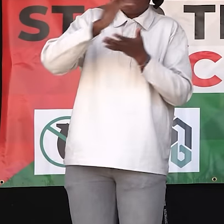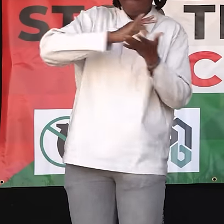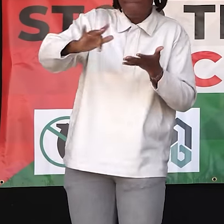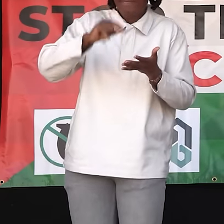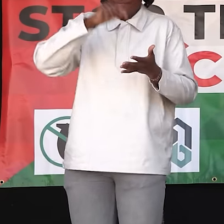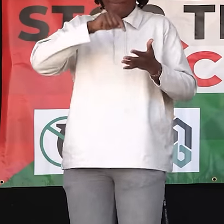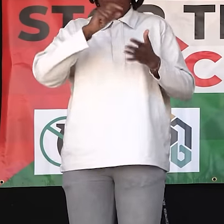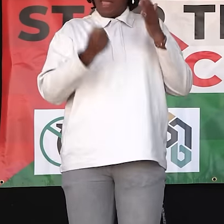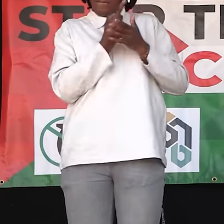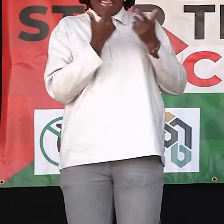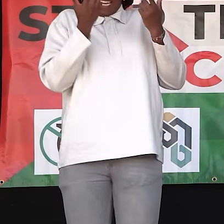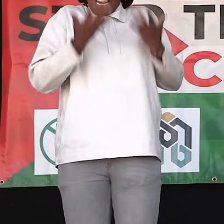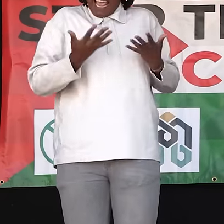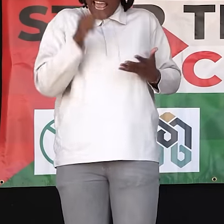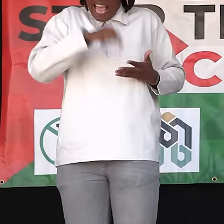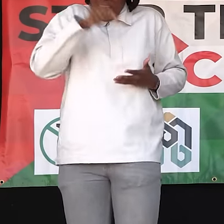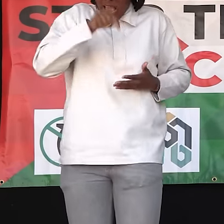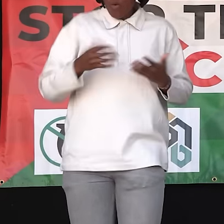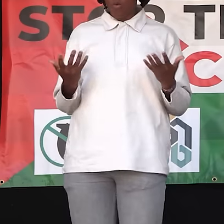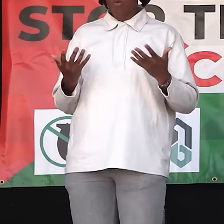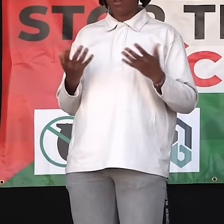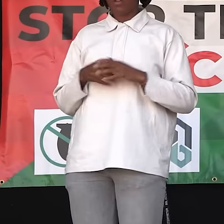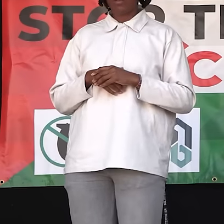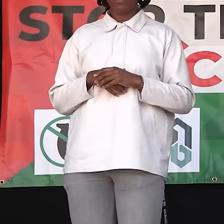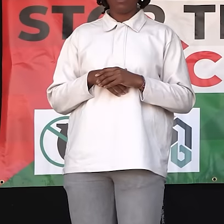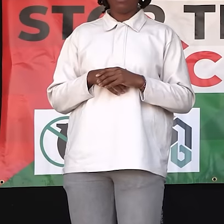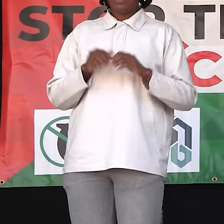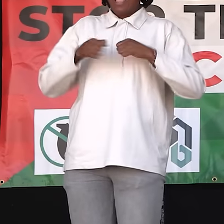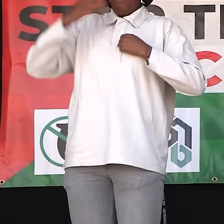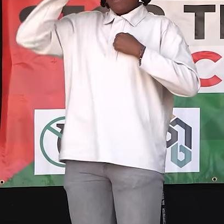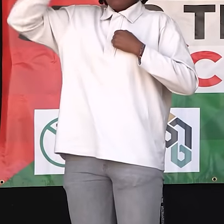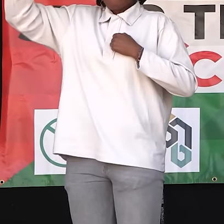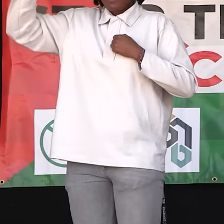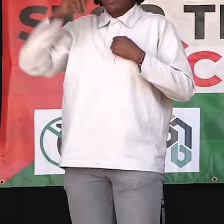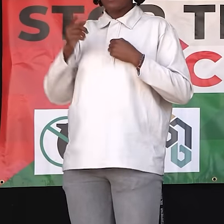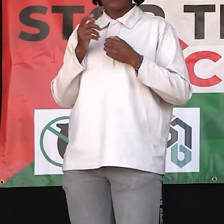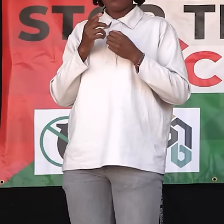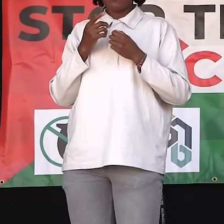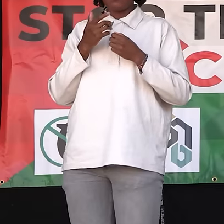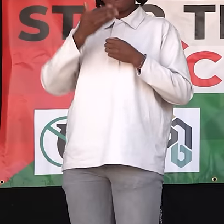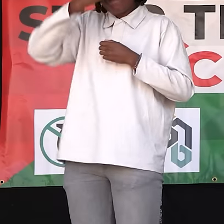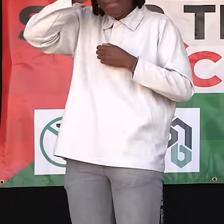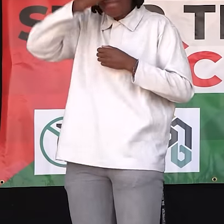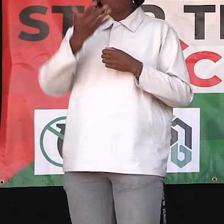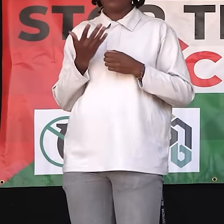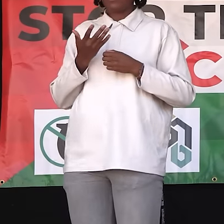a genocide, a Holocaust going on right now, and our government is complicit in it?